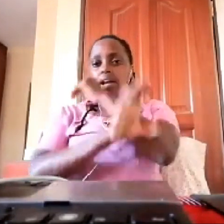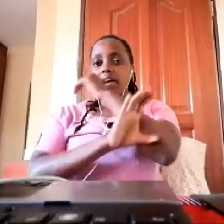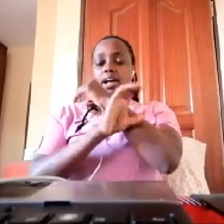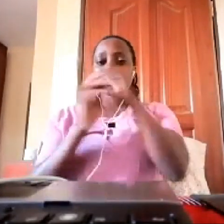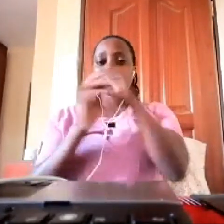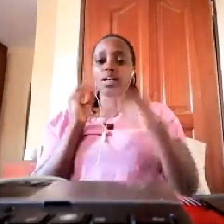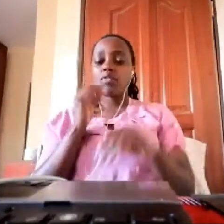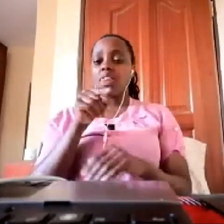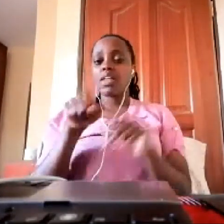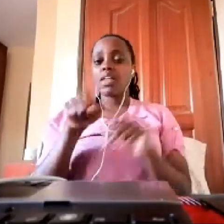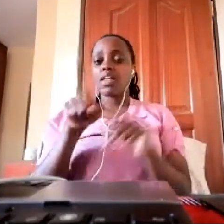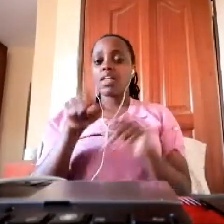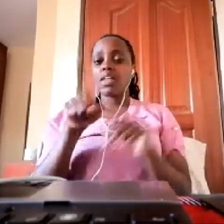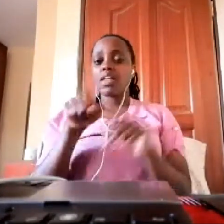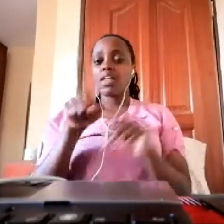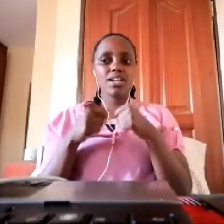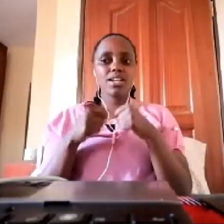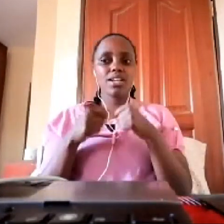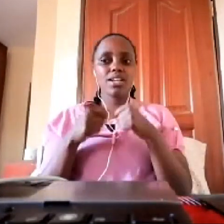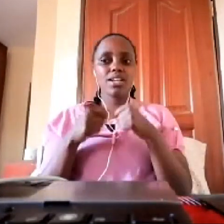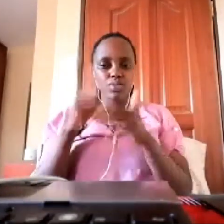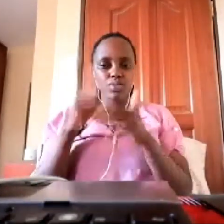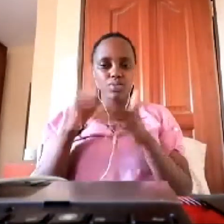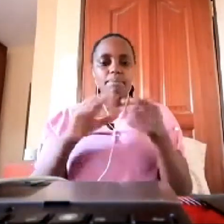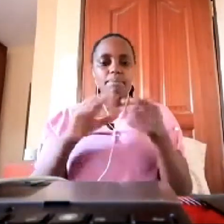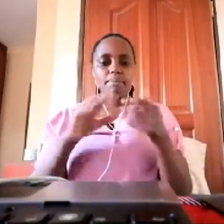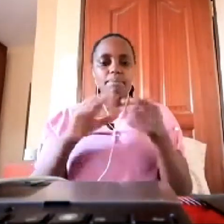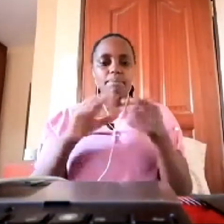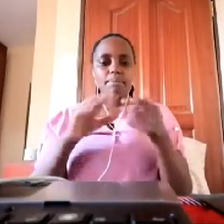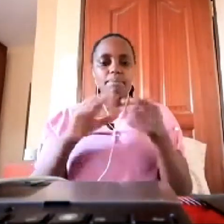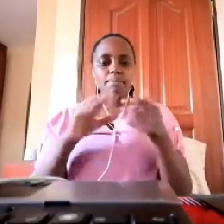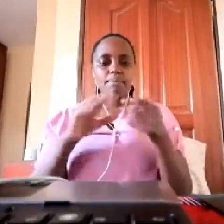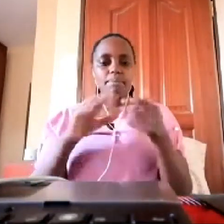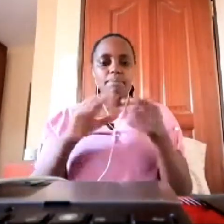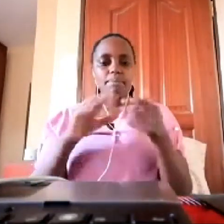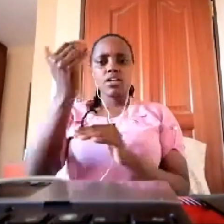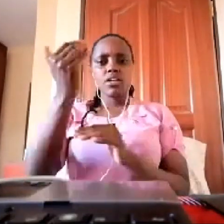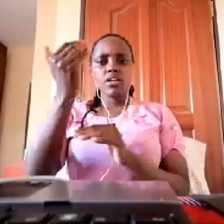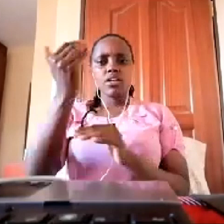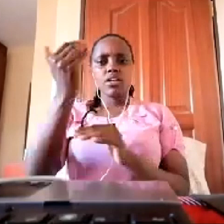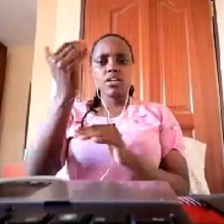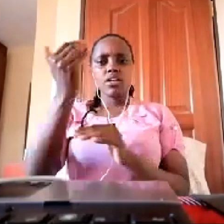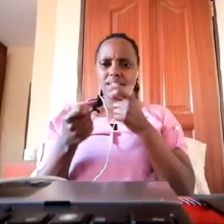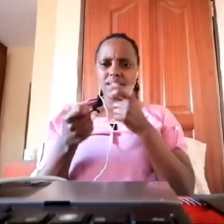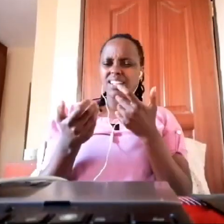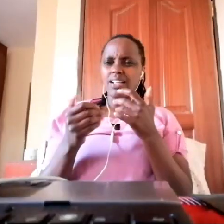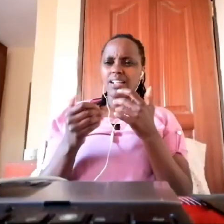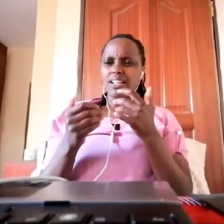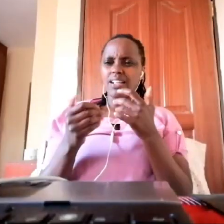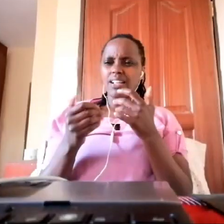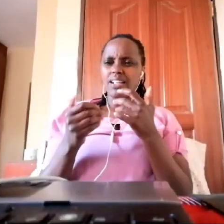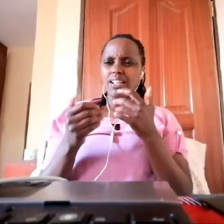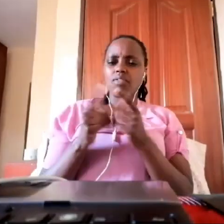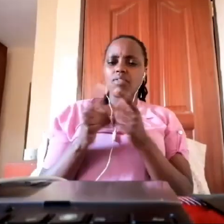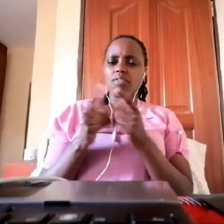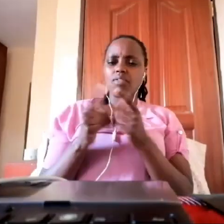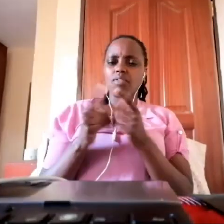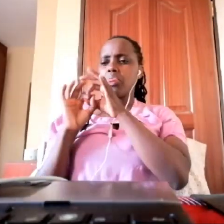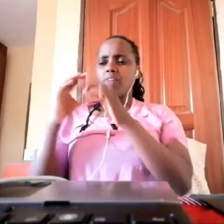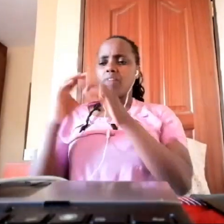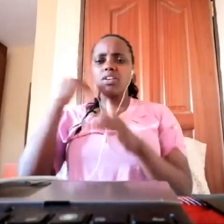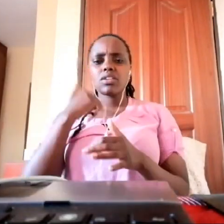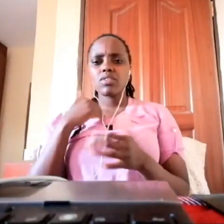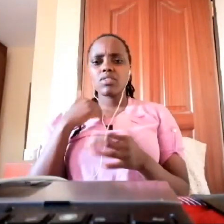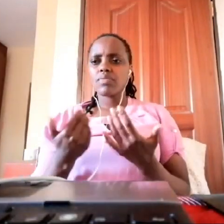these violations are characterized by child kidnappings, ritual crimes,